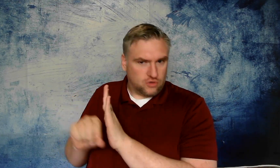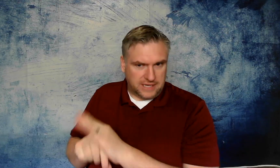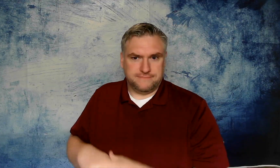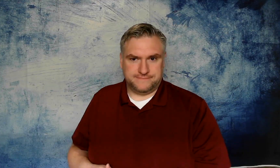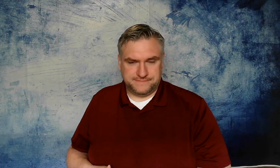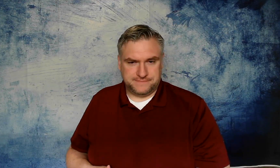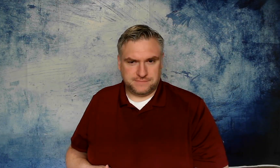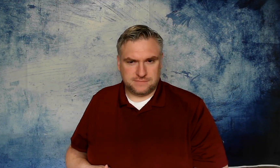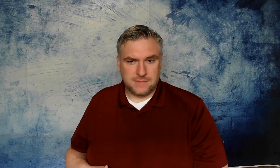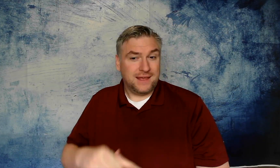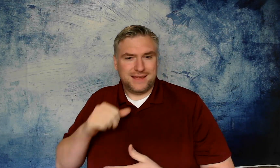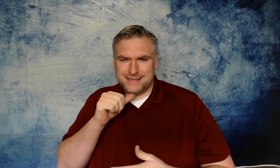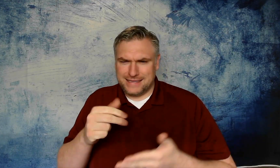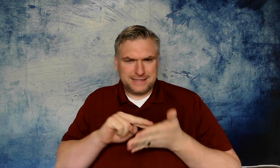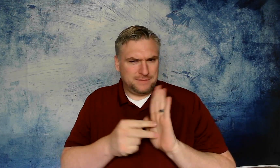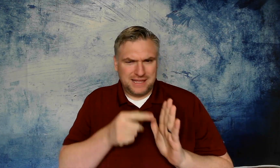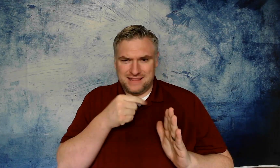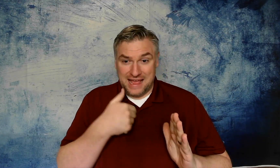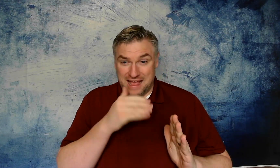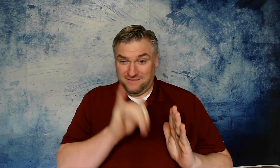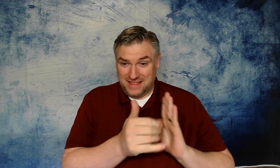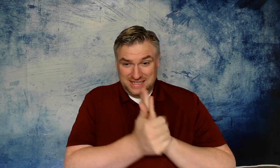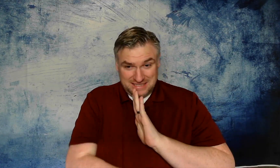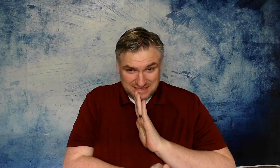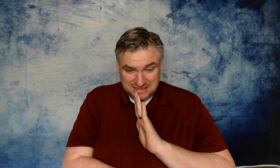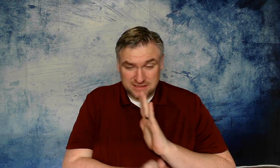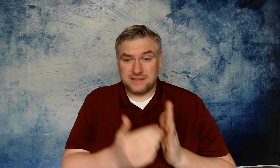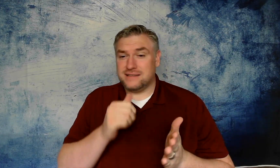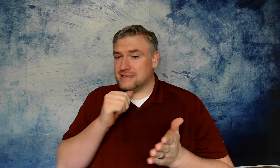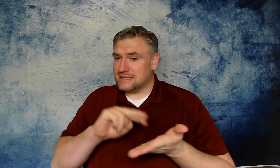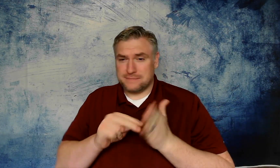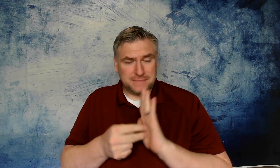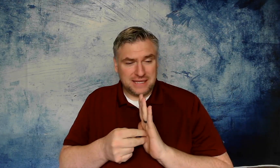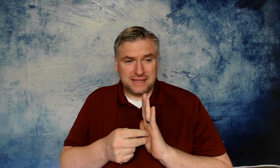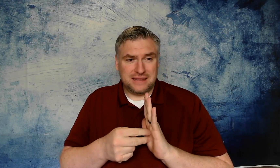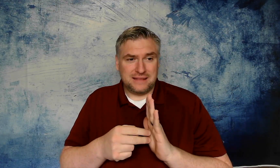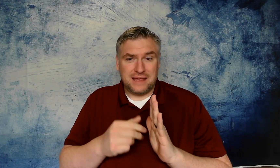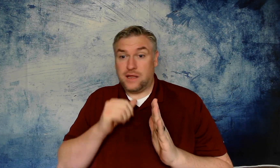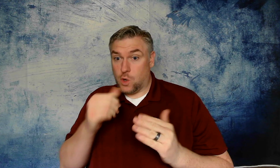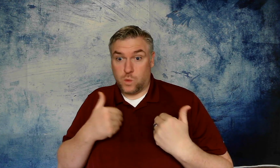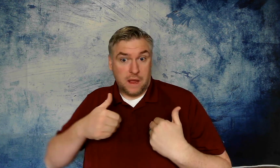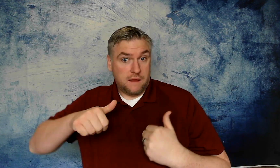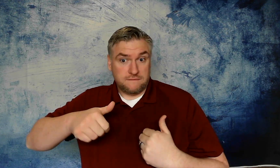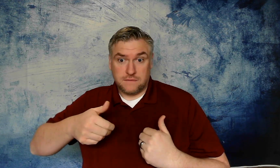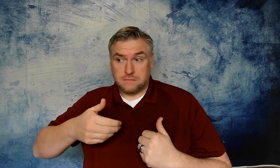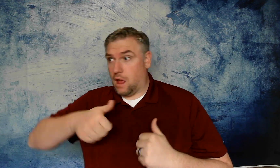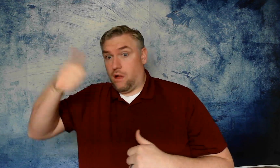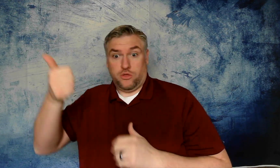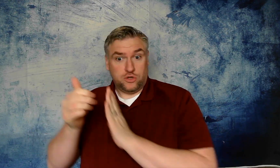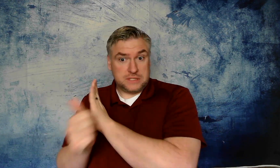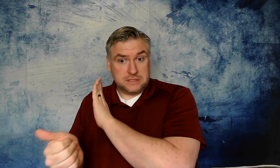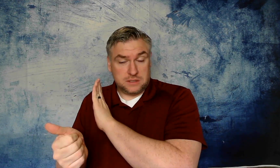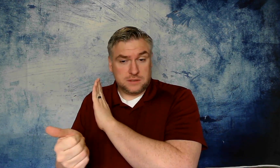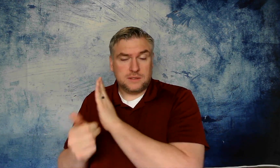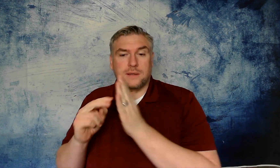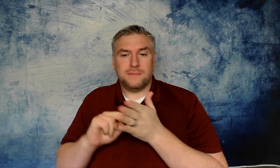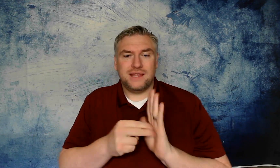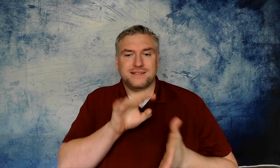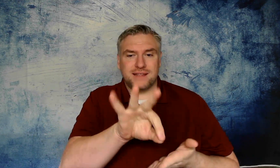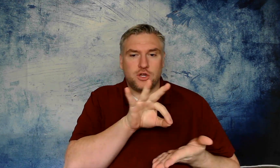age or grade. It doesn't mean they have those skills. It doesn't mean they don't have other advanced skills.